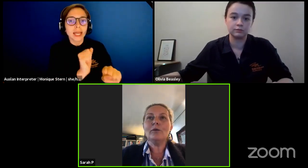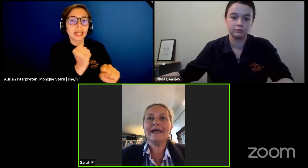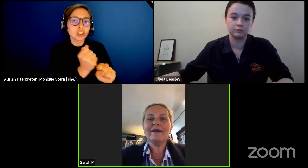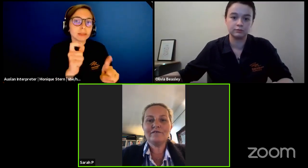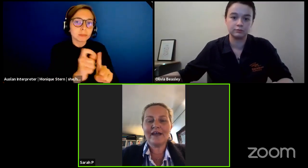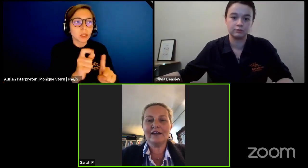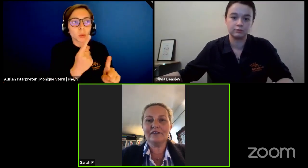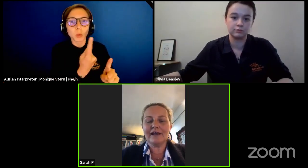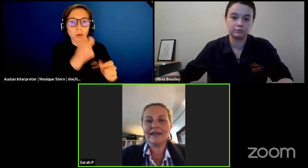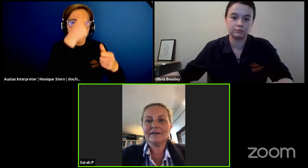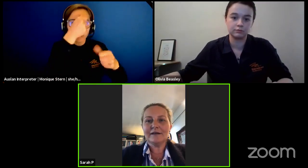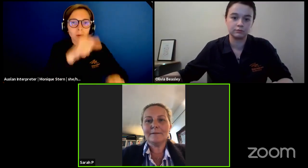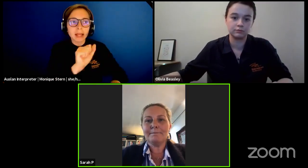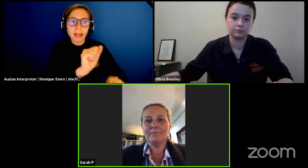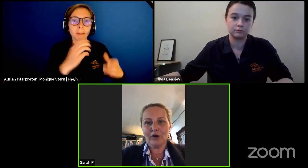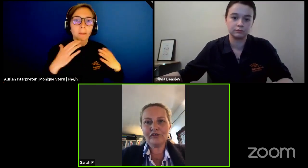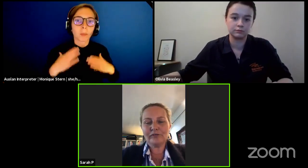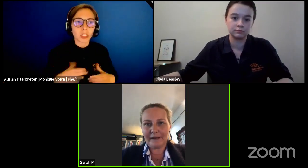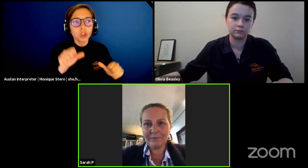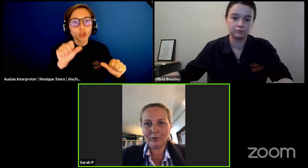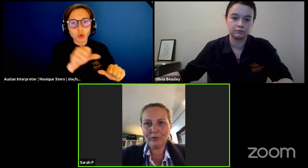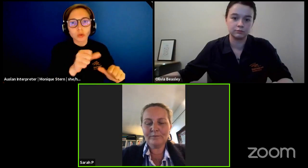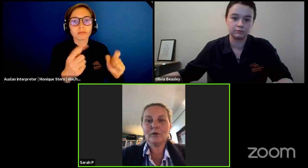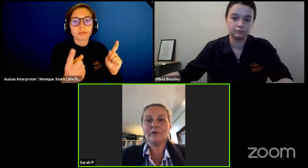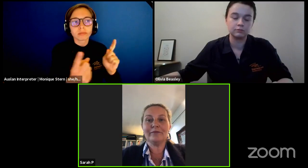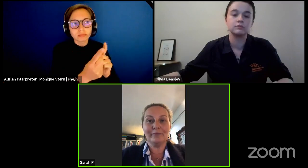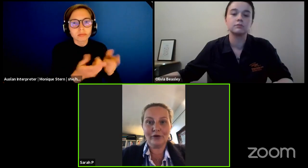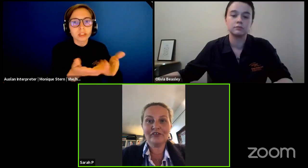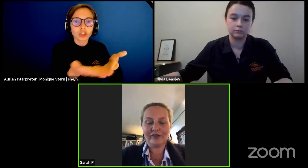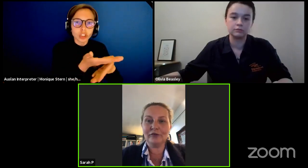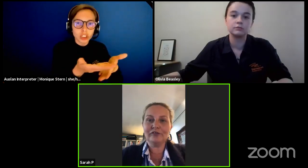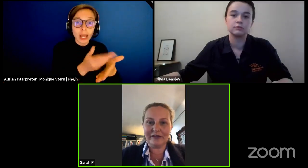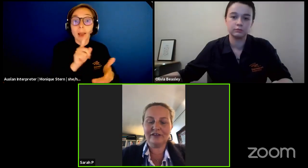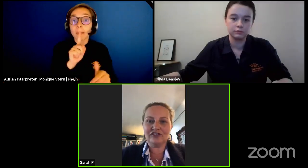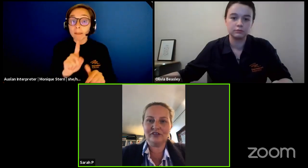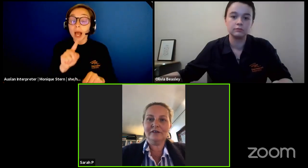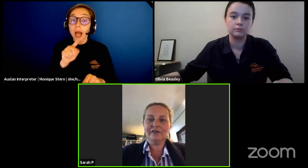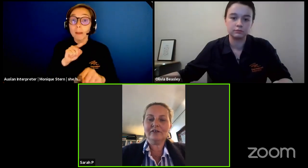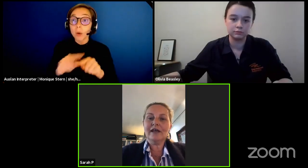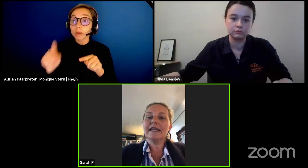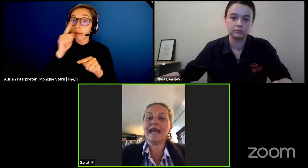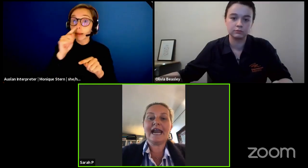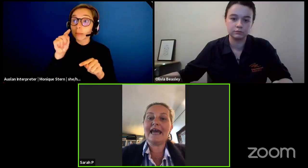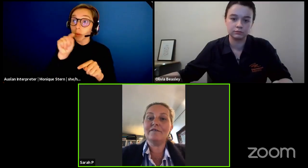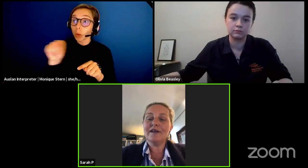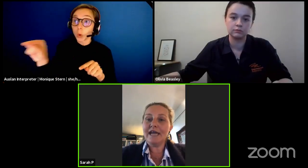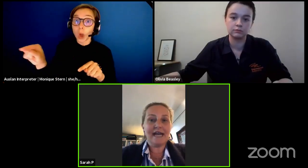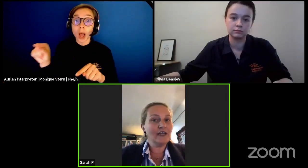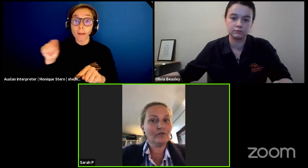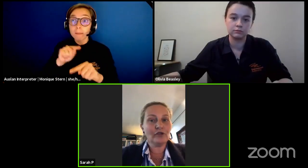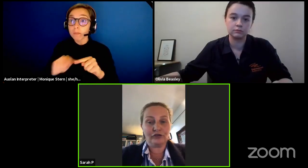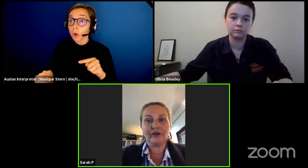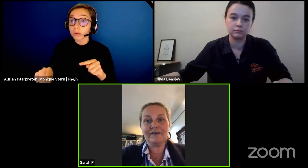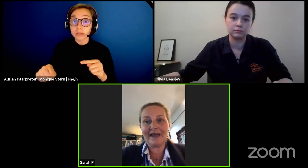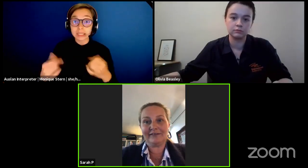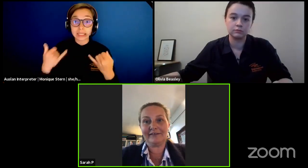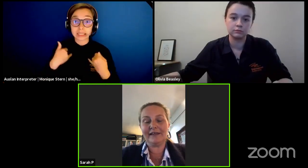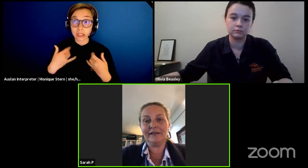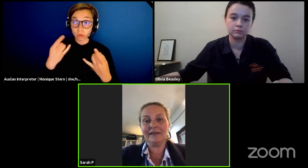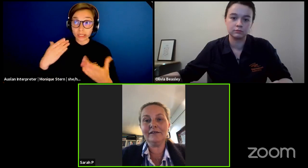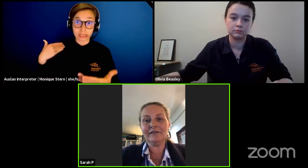However, we have found that most people with most health conditions can have any of the